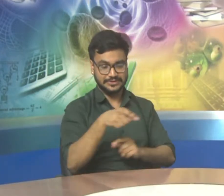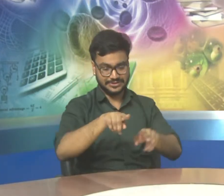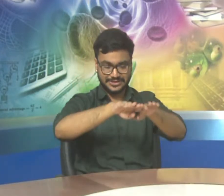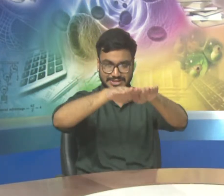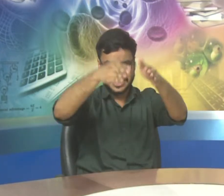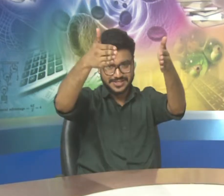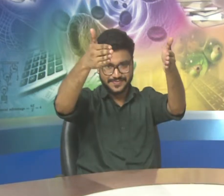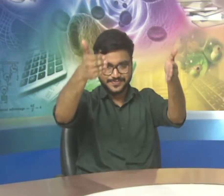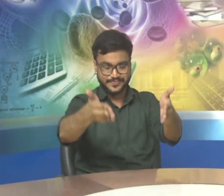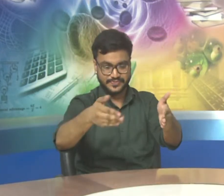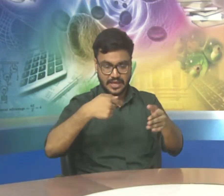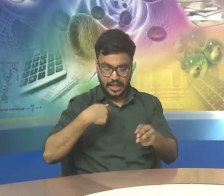Here is a visual